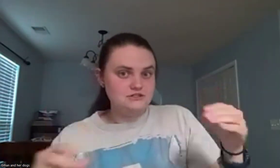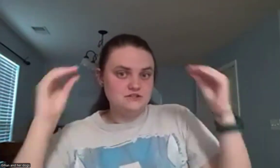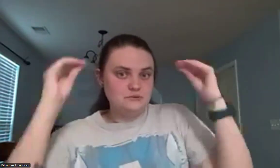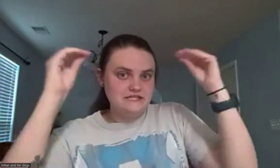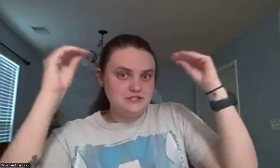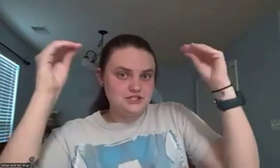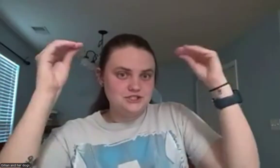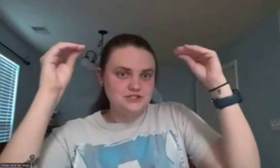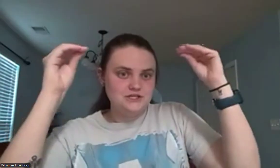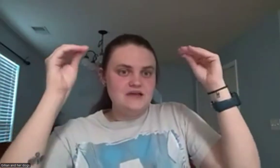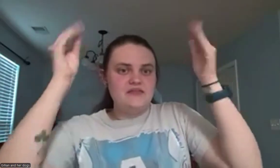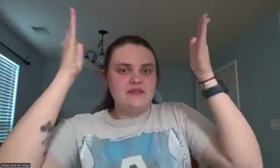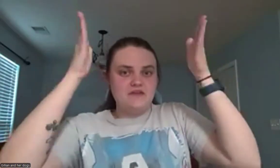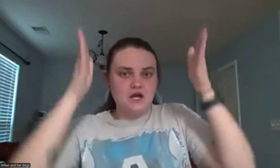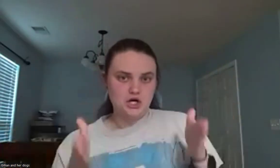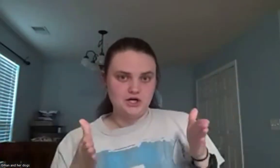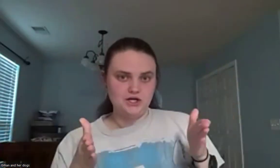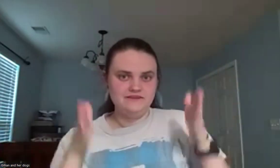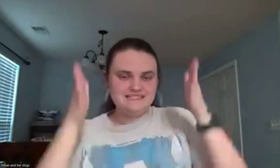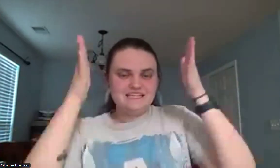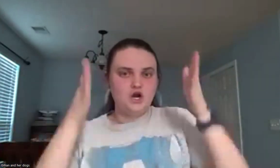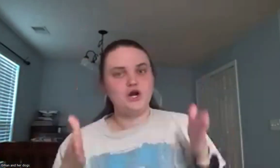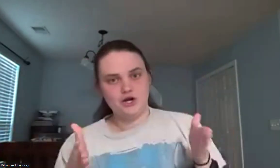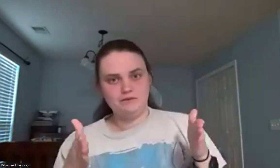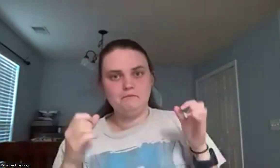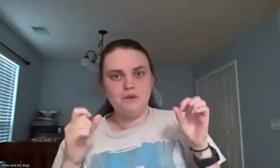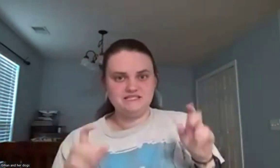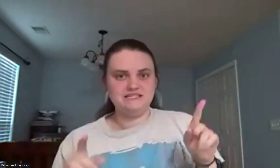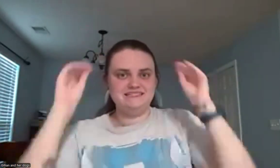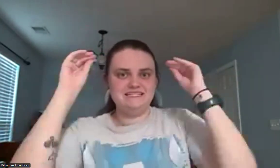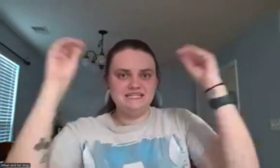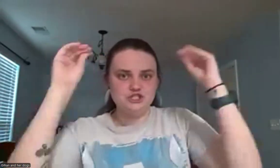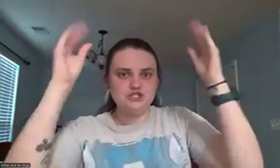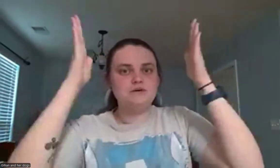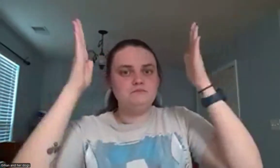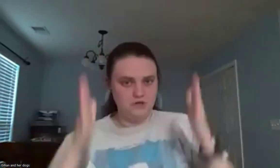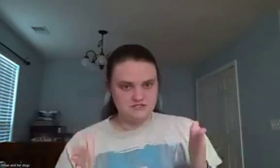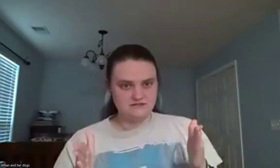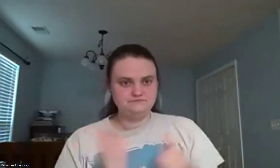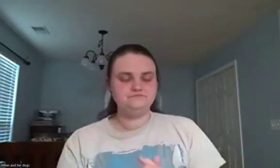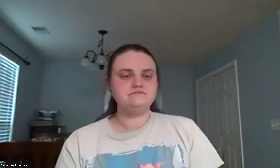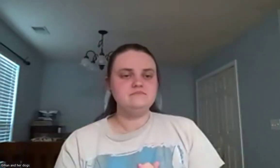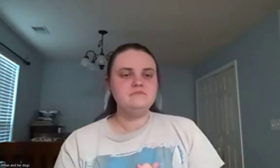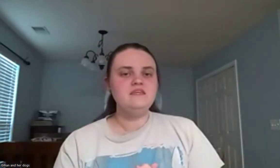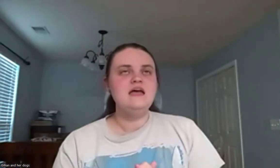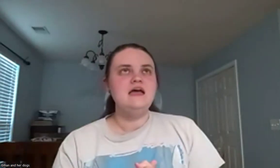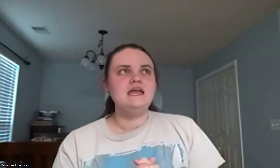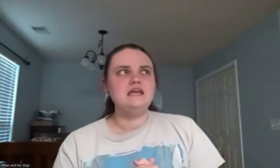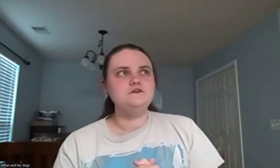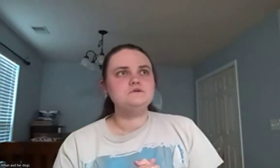So teach, and then add that This is like our person. Teach person. If you were